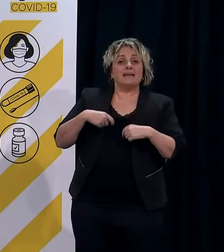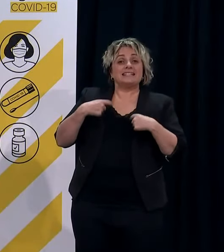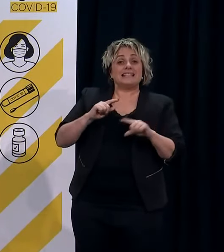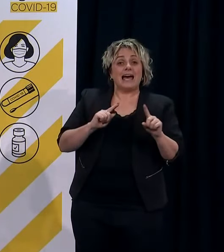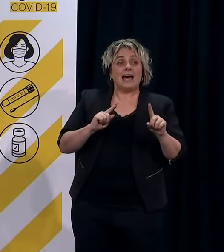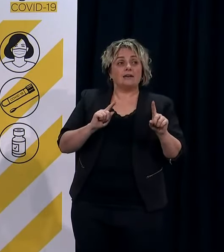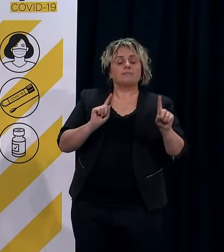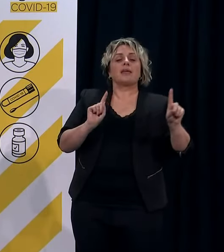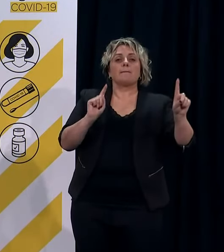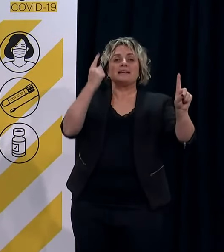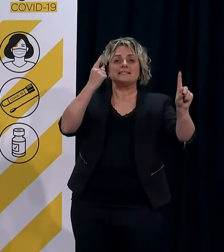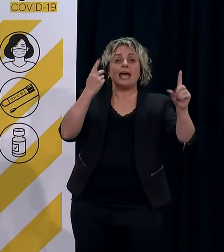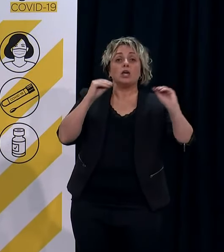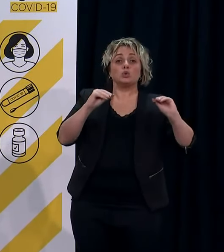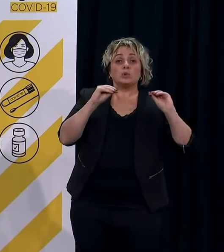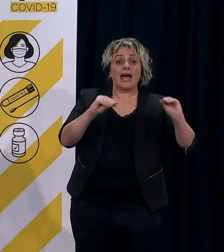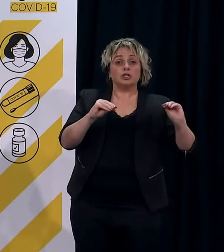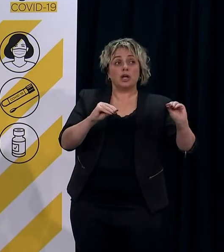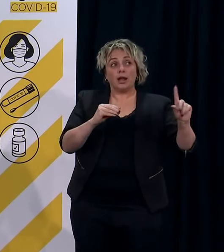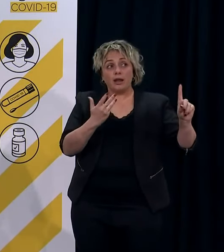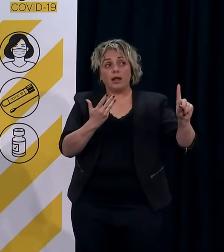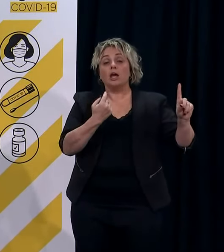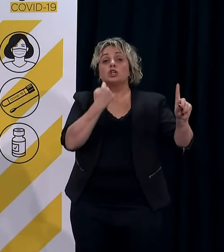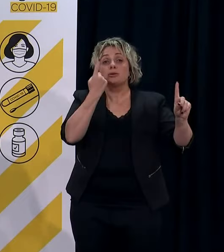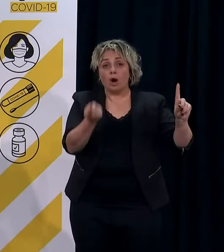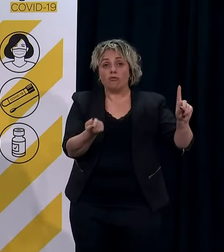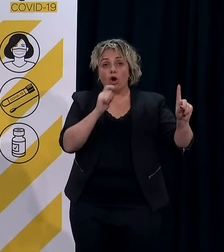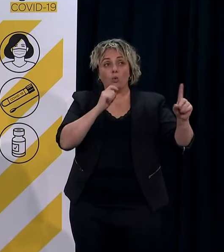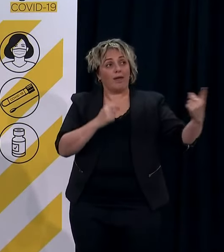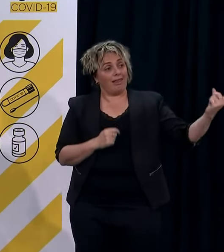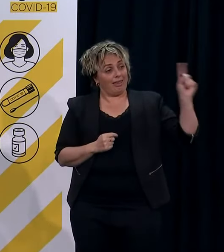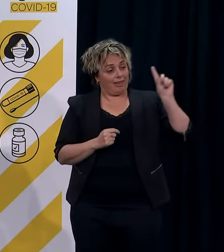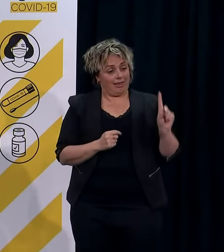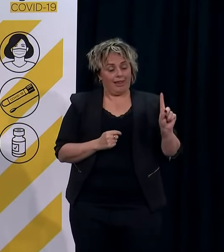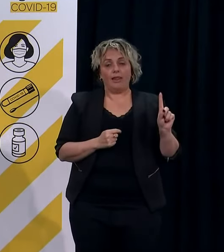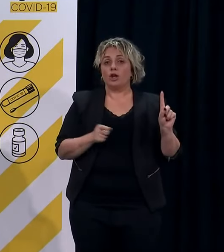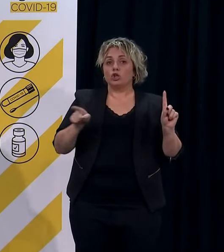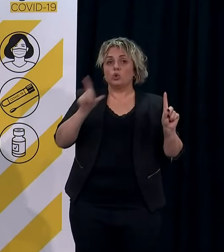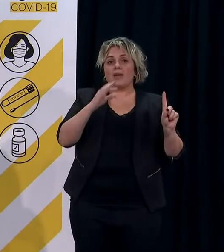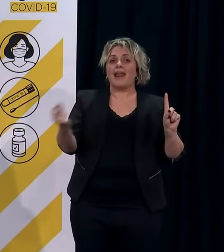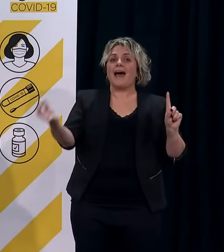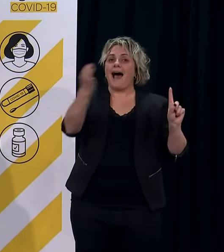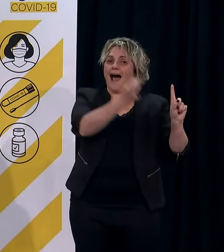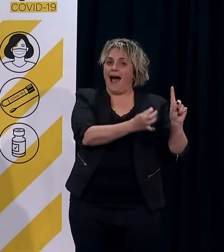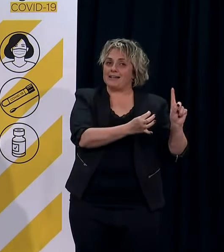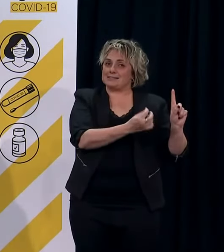Education. He will be on the podium tomorrow, so do feel free to put that question to him directly then. If you